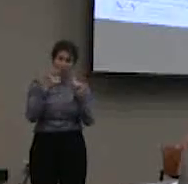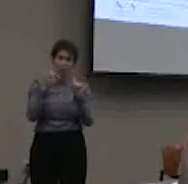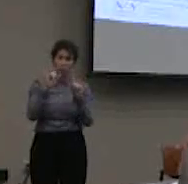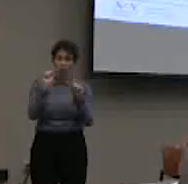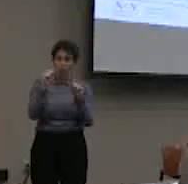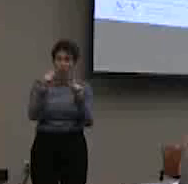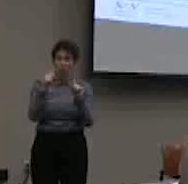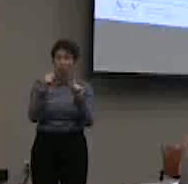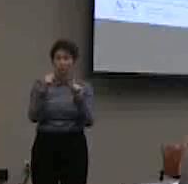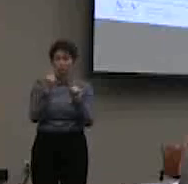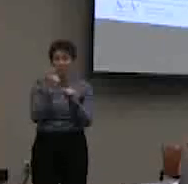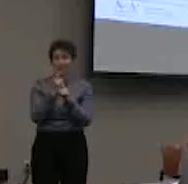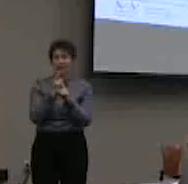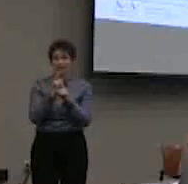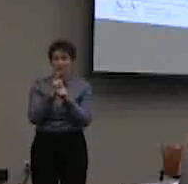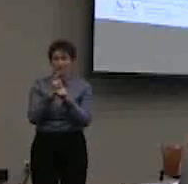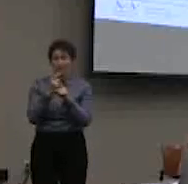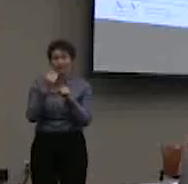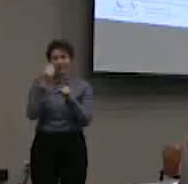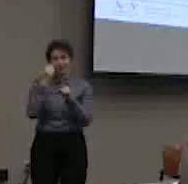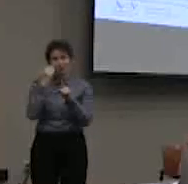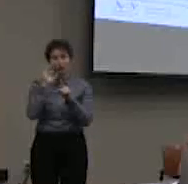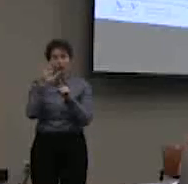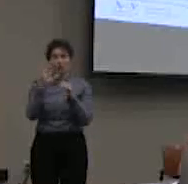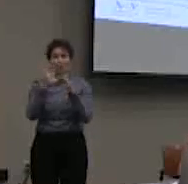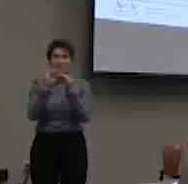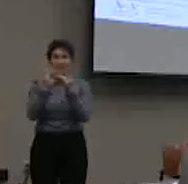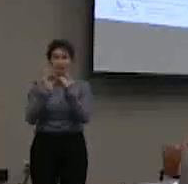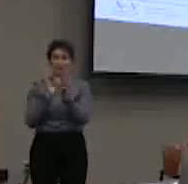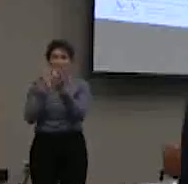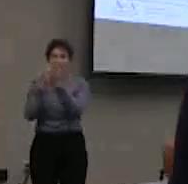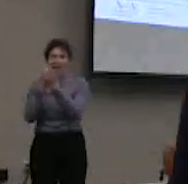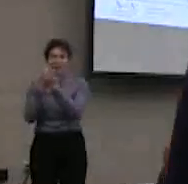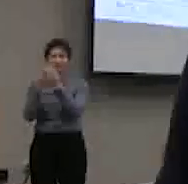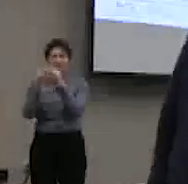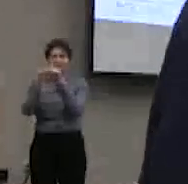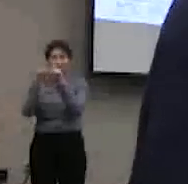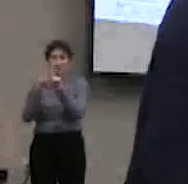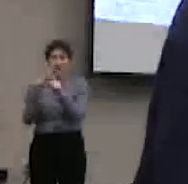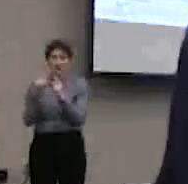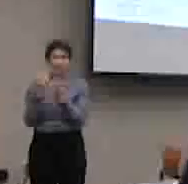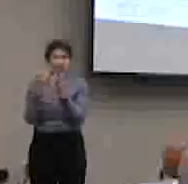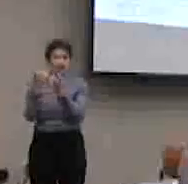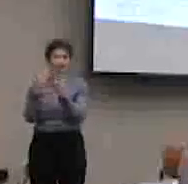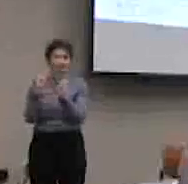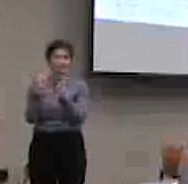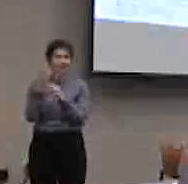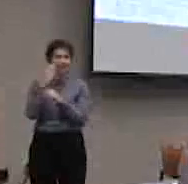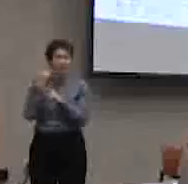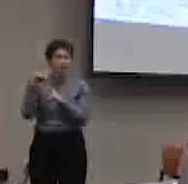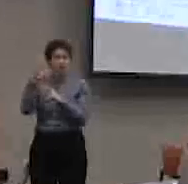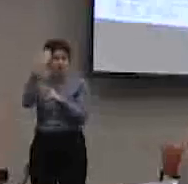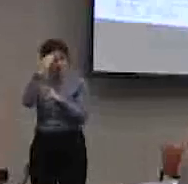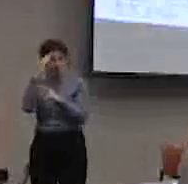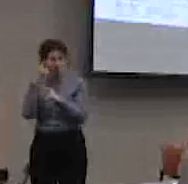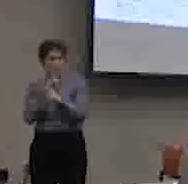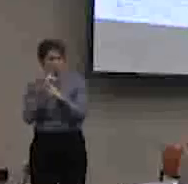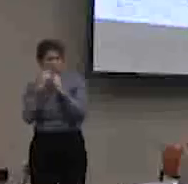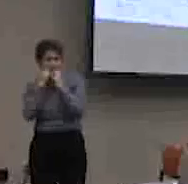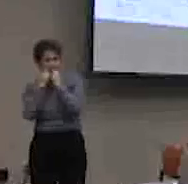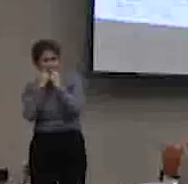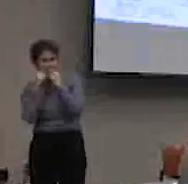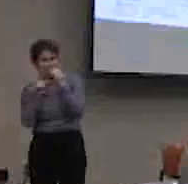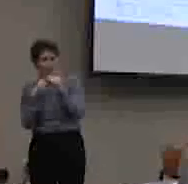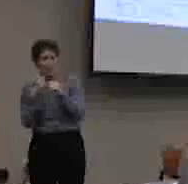making your message match to different audiences and what they know and what they care about, and making sure that it aligns with why